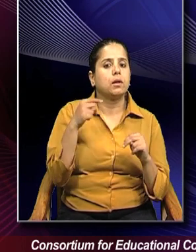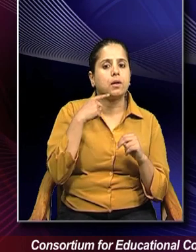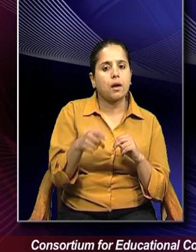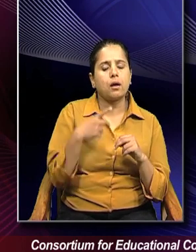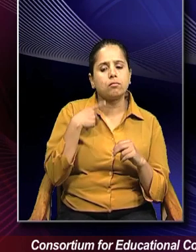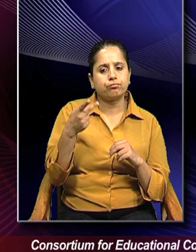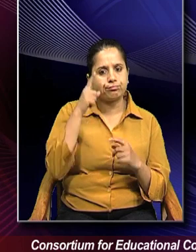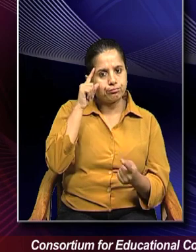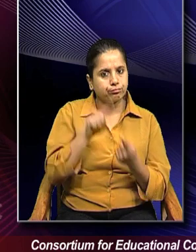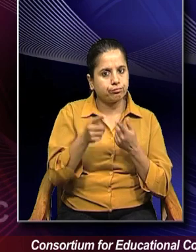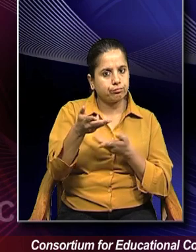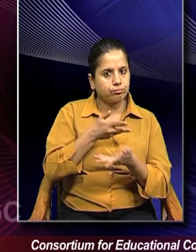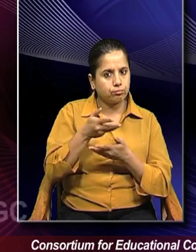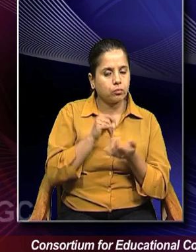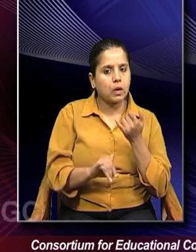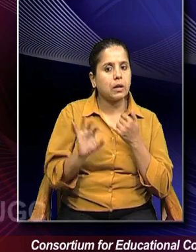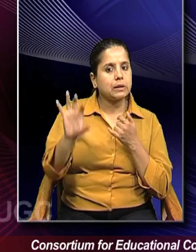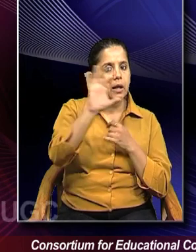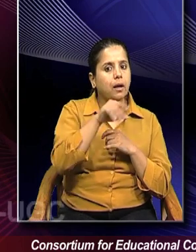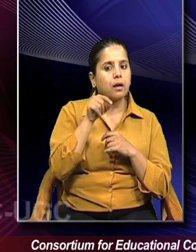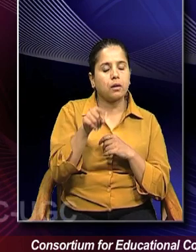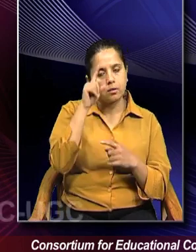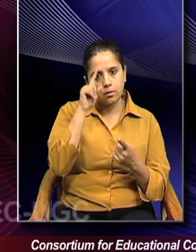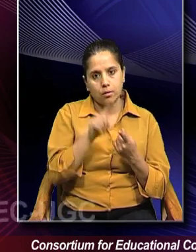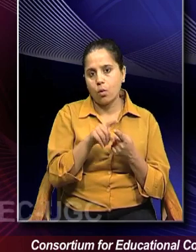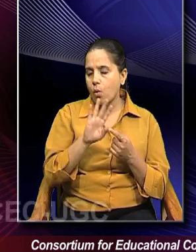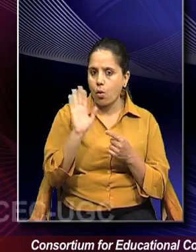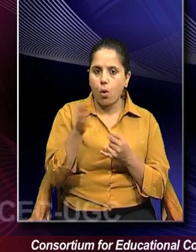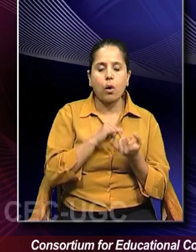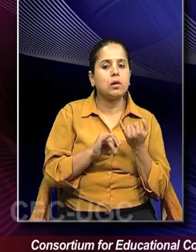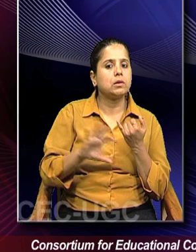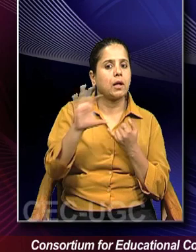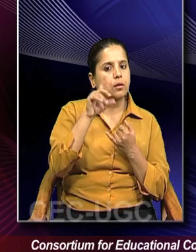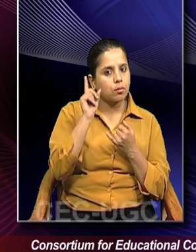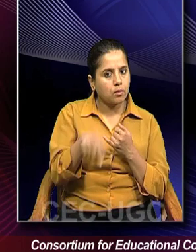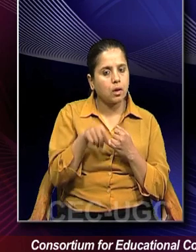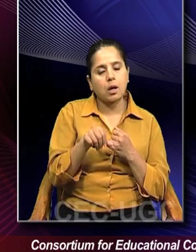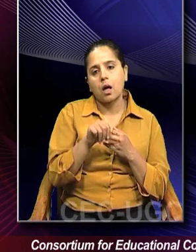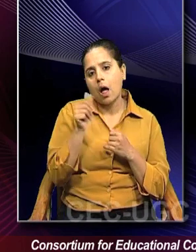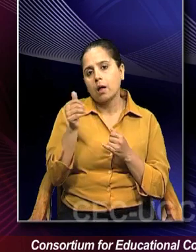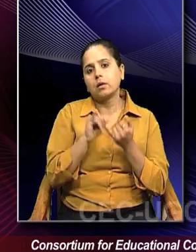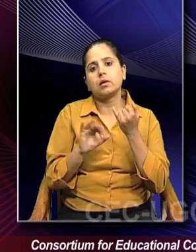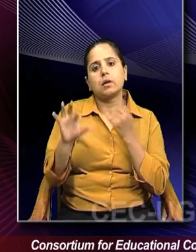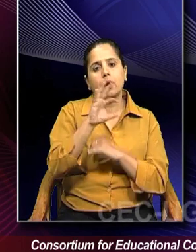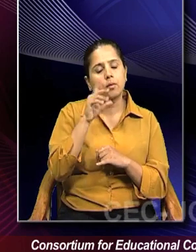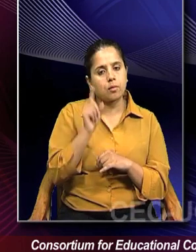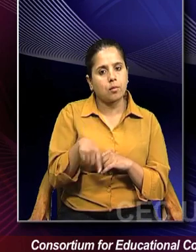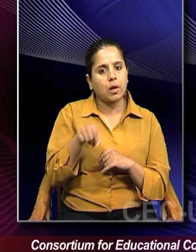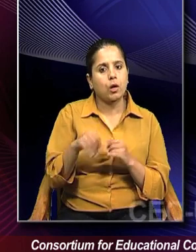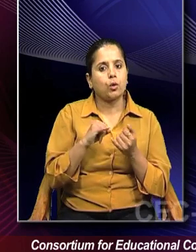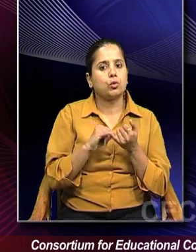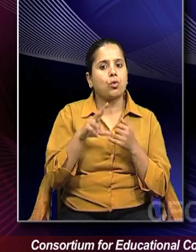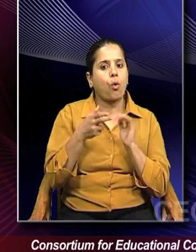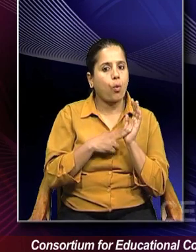mutual recognition of state sovereignty. All states should recognize other states as sovereign